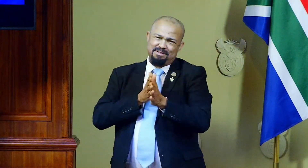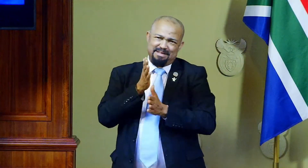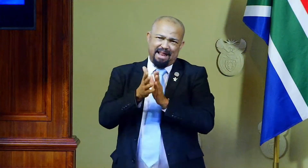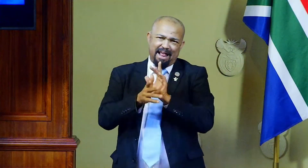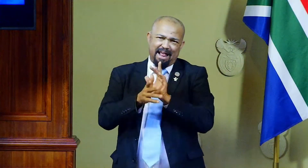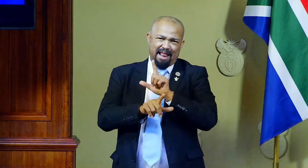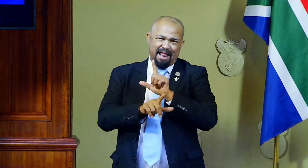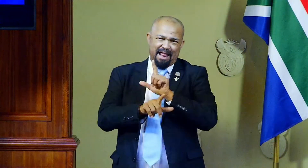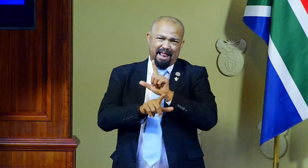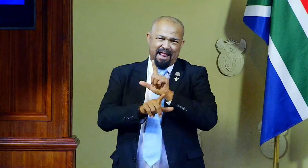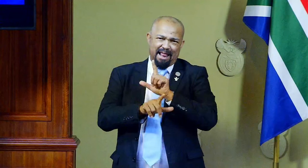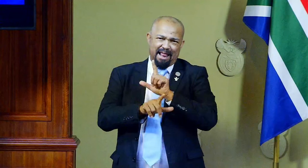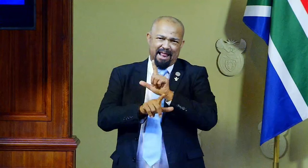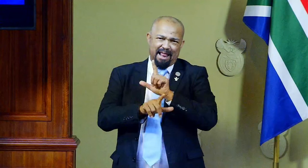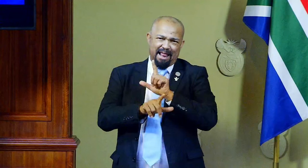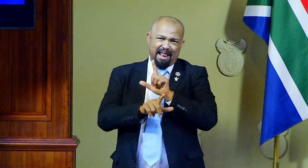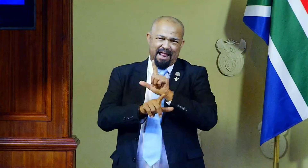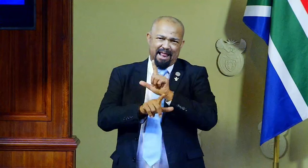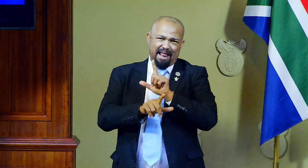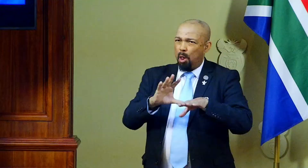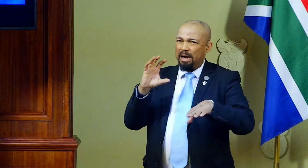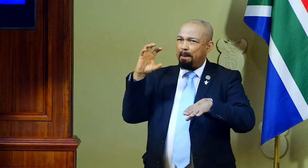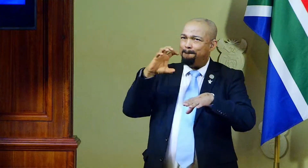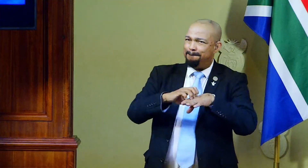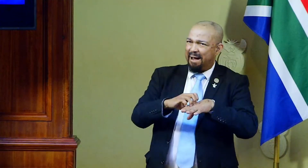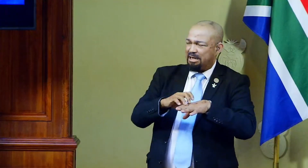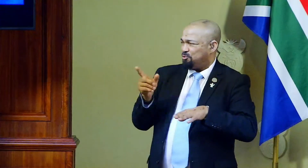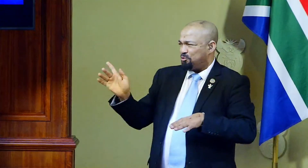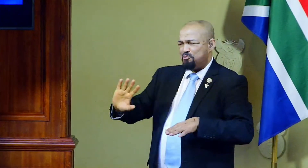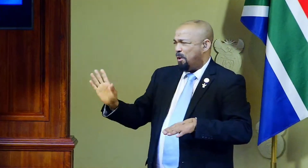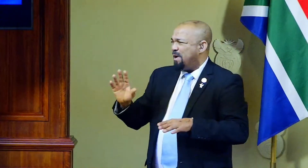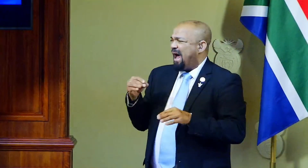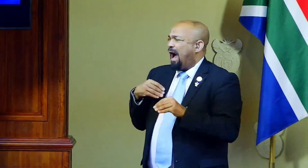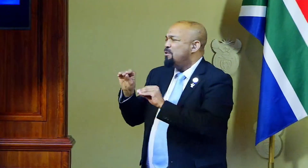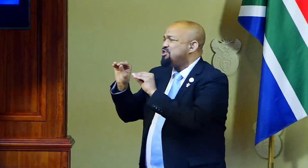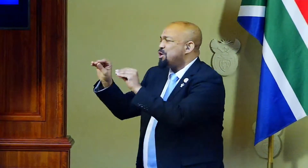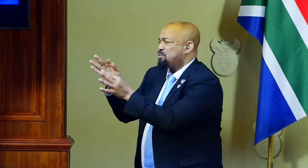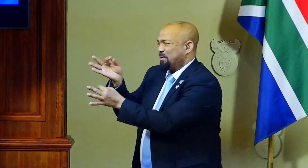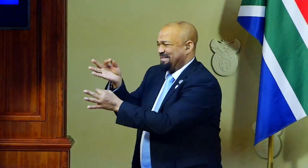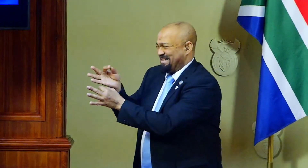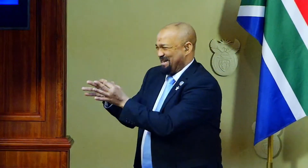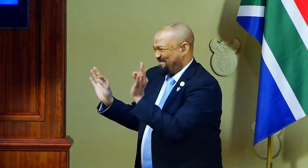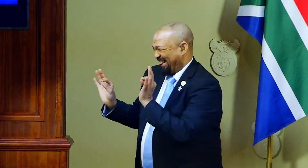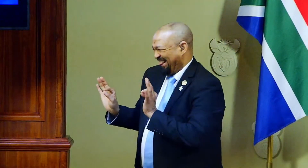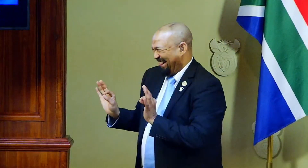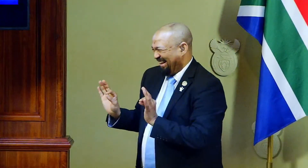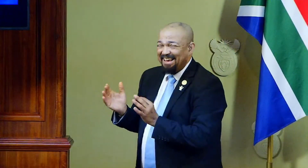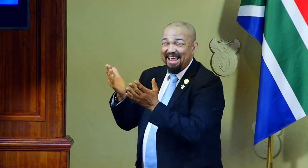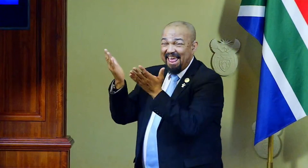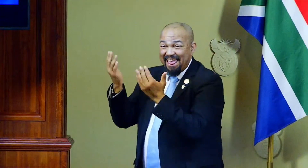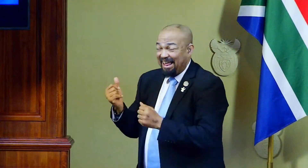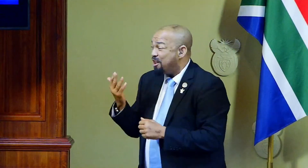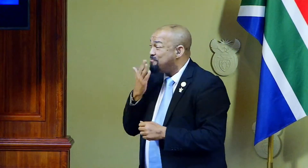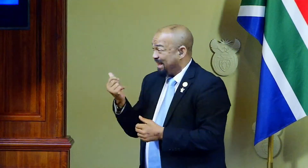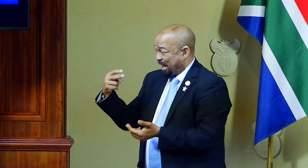you. I want to teach you a few signs, only which will not bite you.